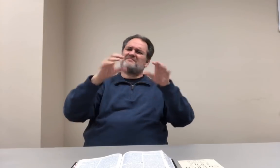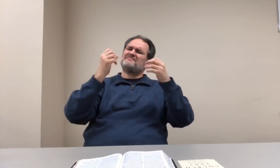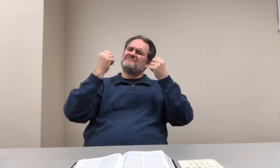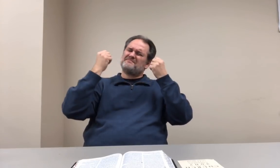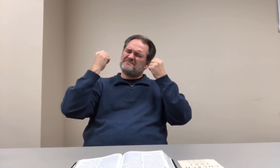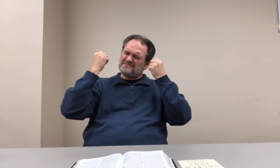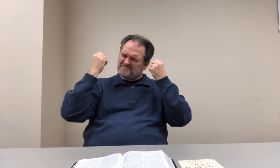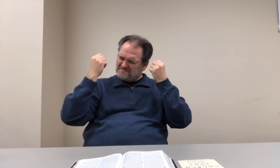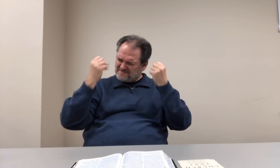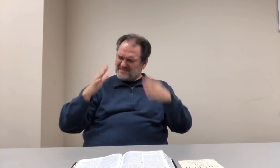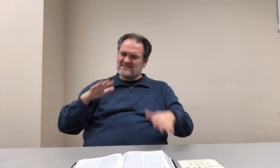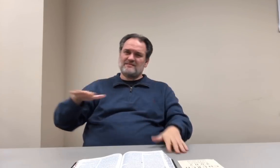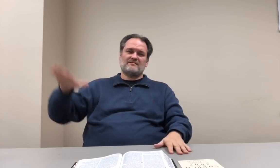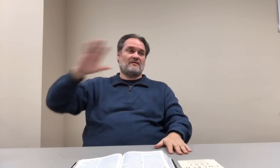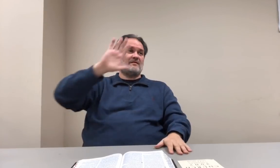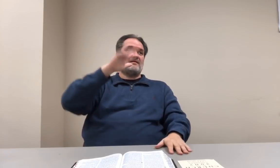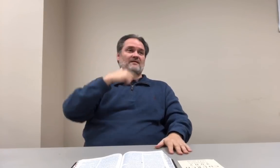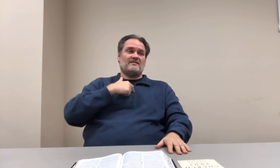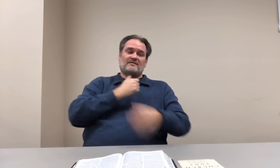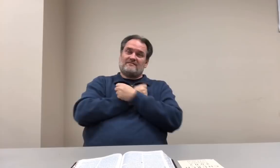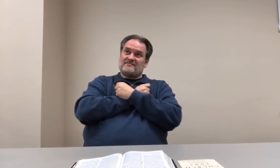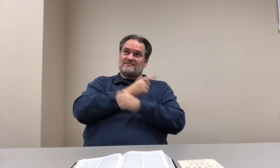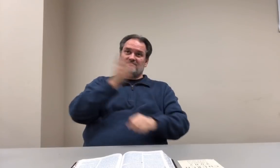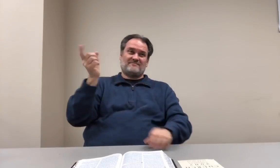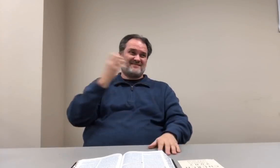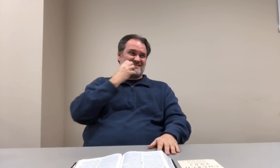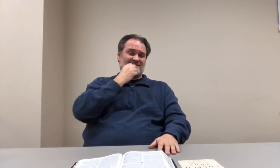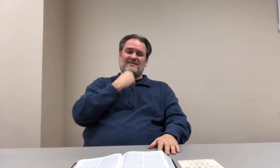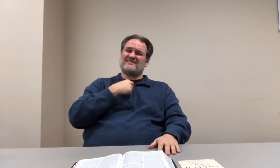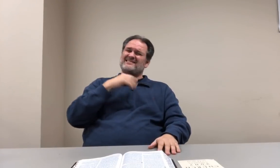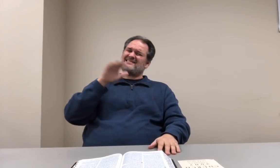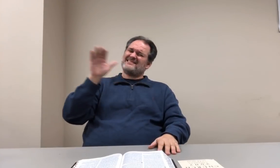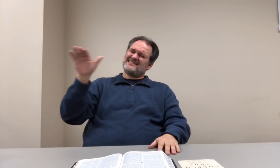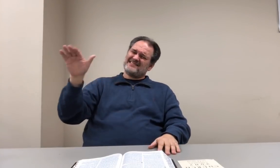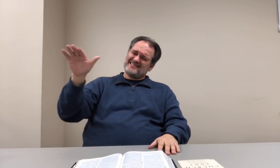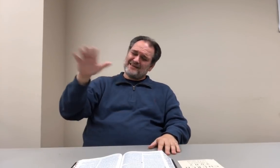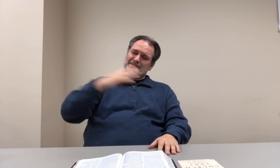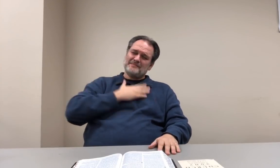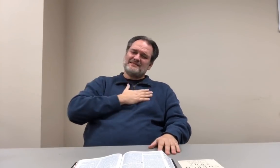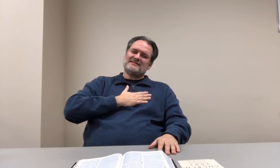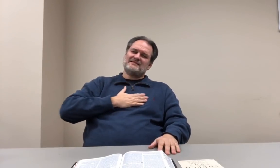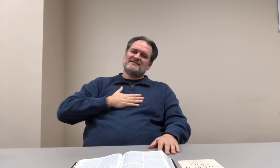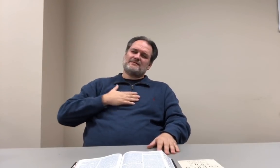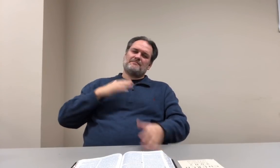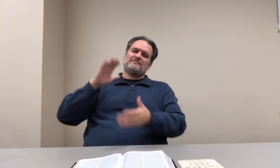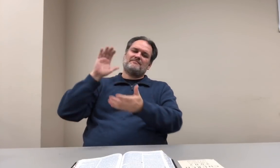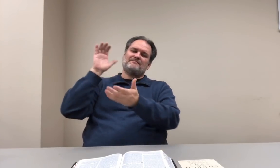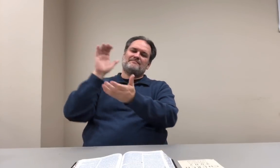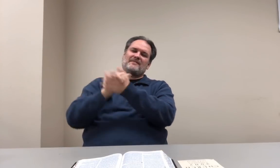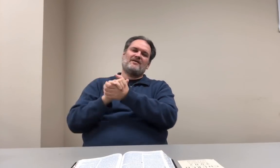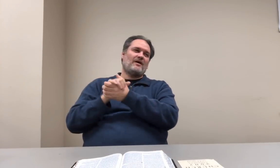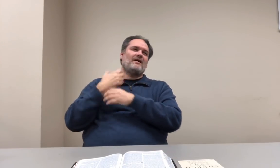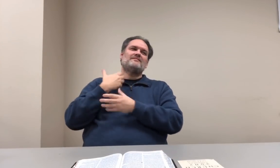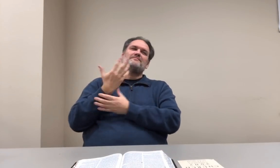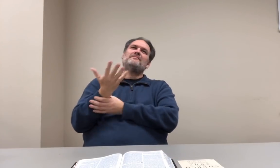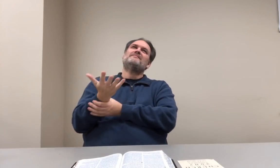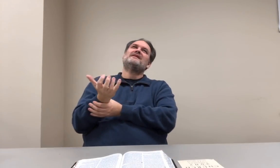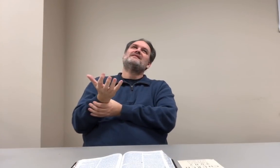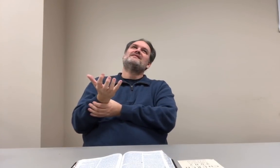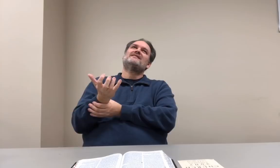true. So, second, he is not a son of man, because he does not change his mind. And so, God is not the kind of being that would